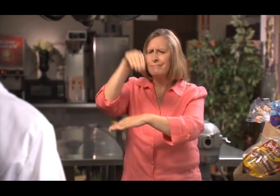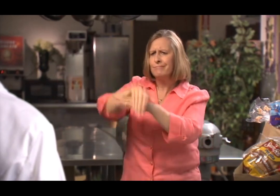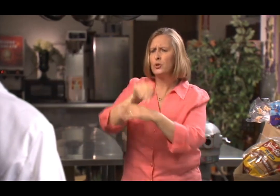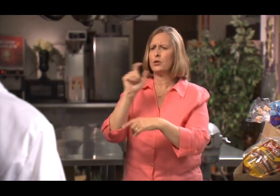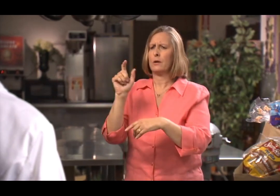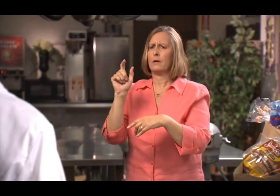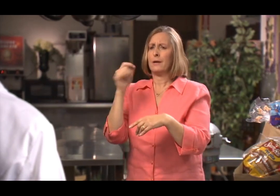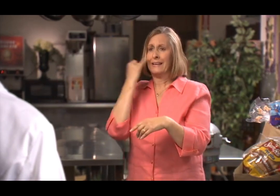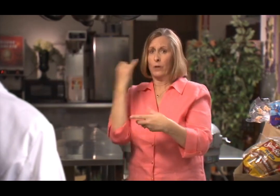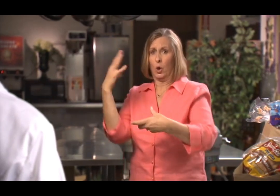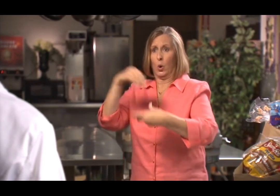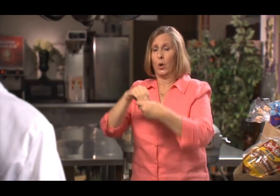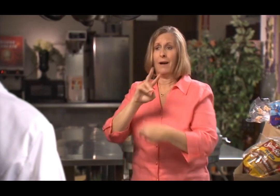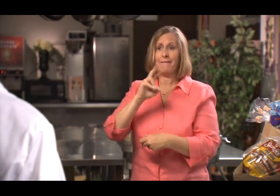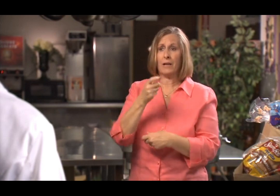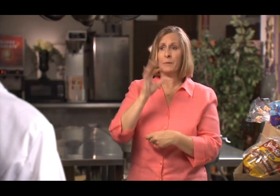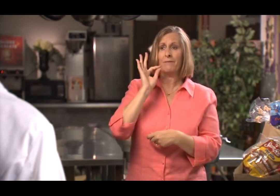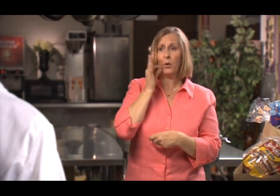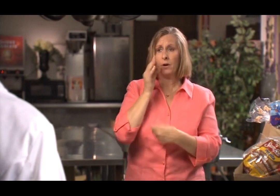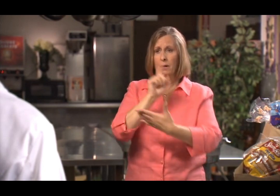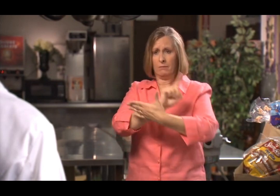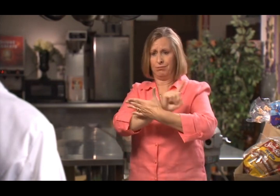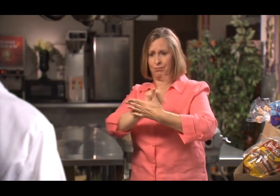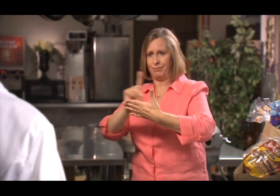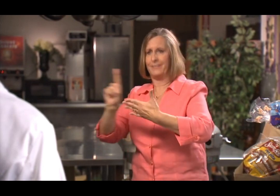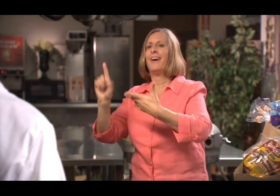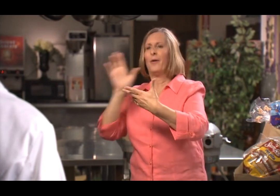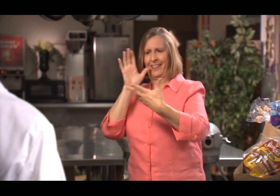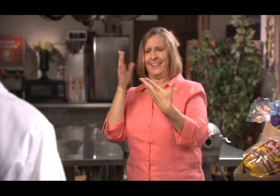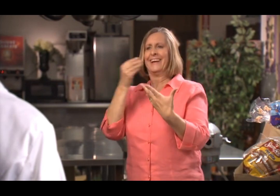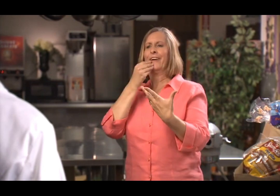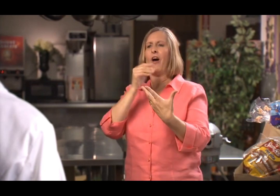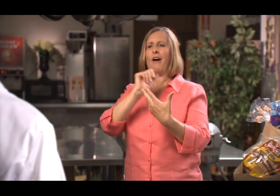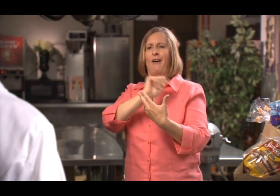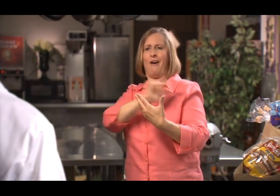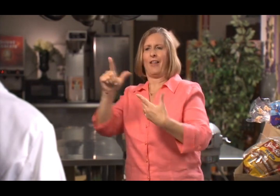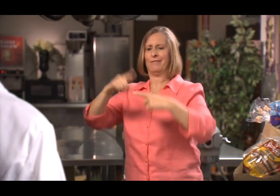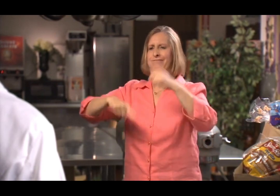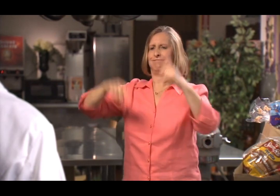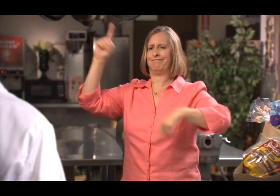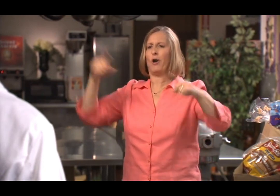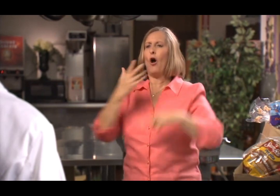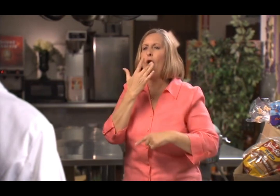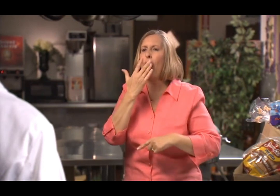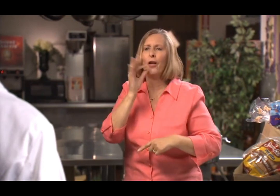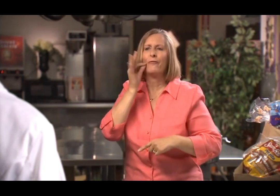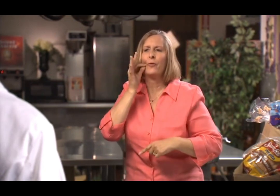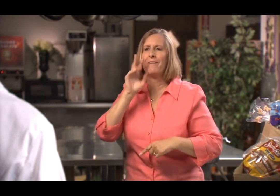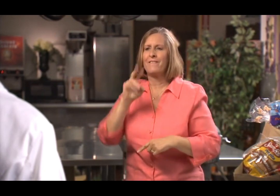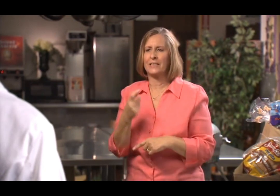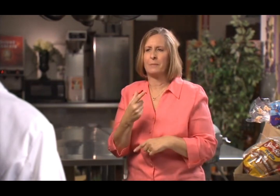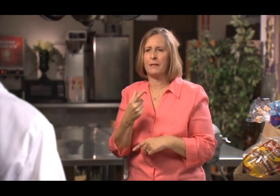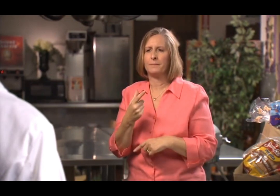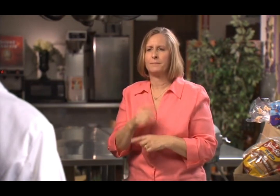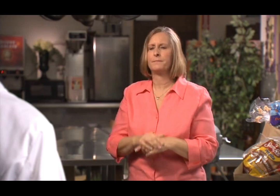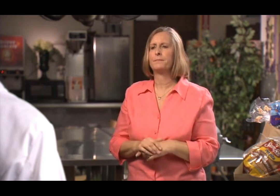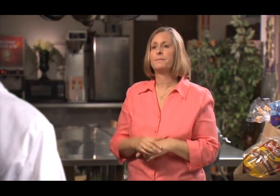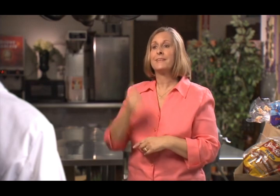including fruits and vegetables throughout the week will ensure that you have eaten a wide variety of colors of fruits and